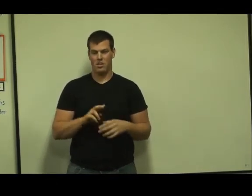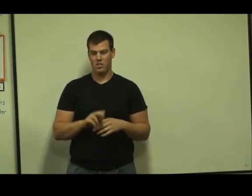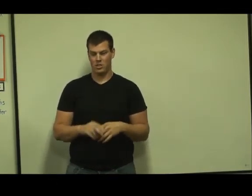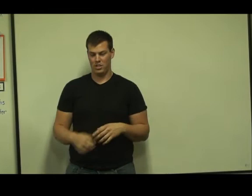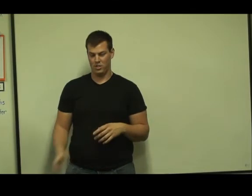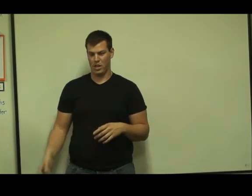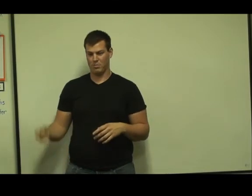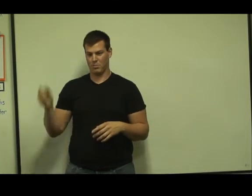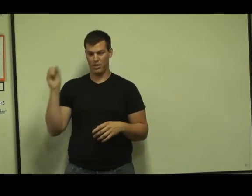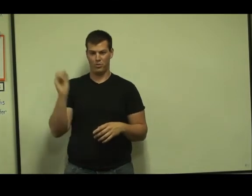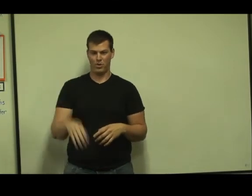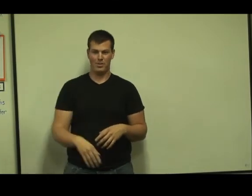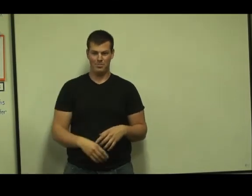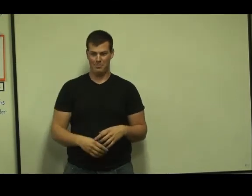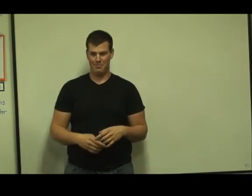You grabbed up the throw